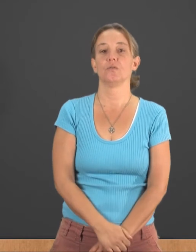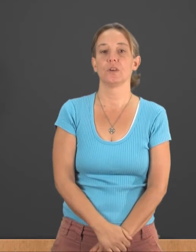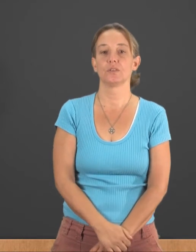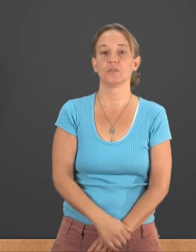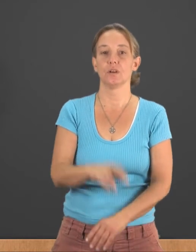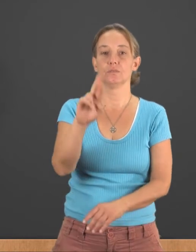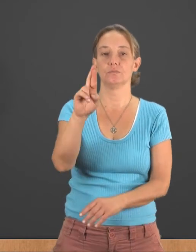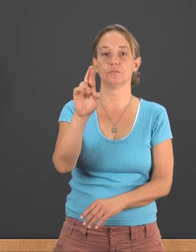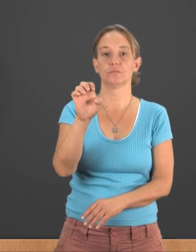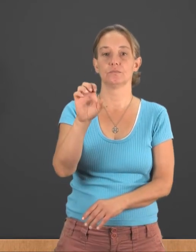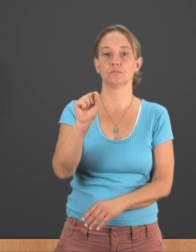Restaurant.